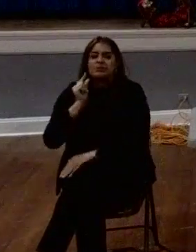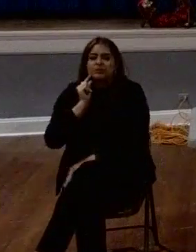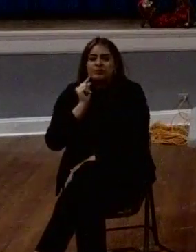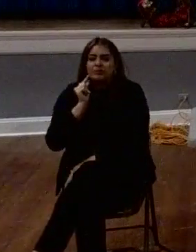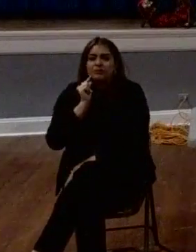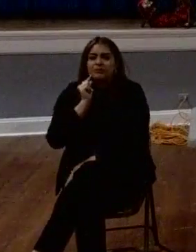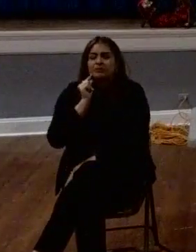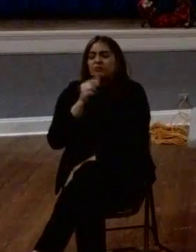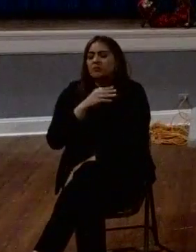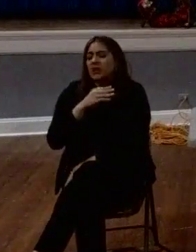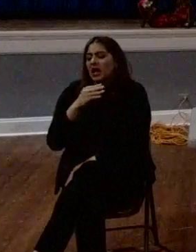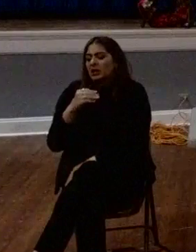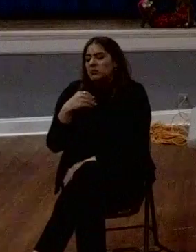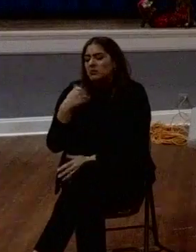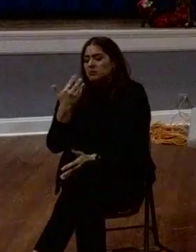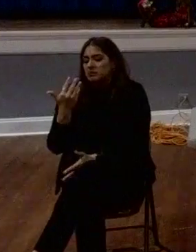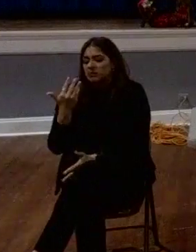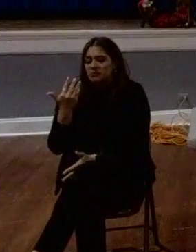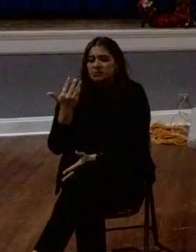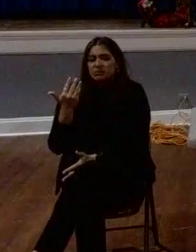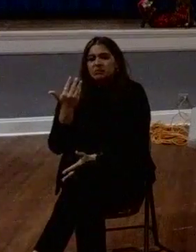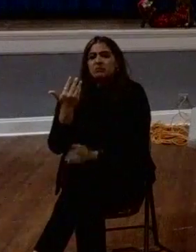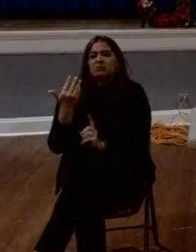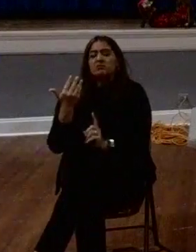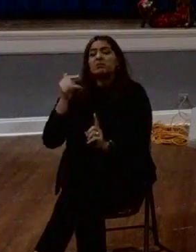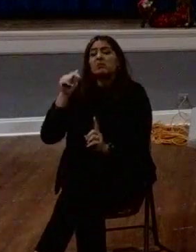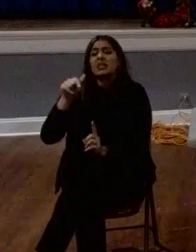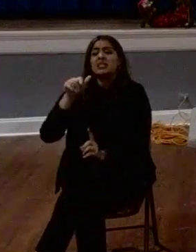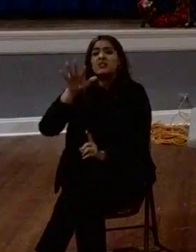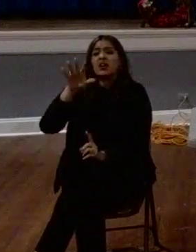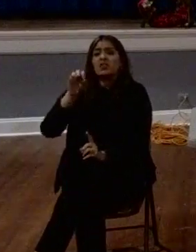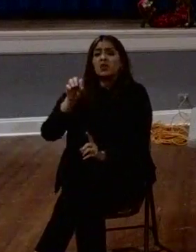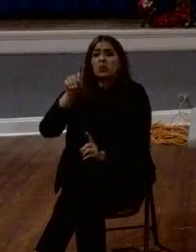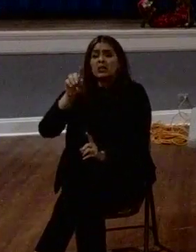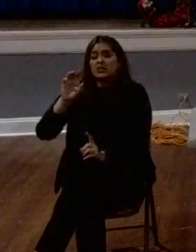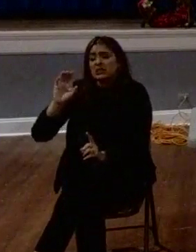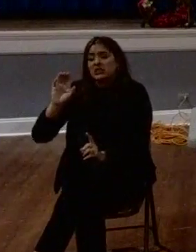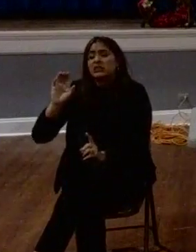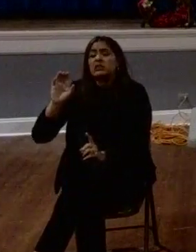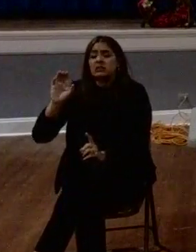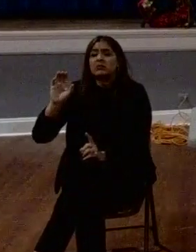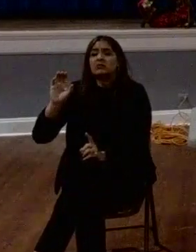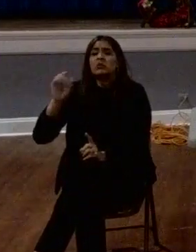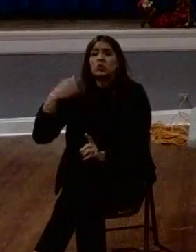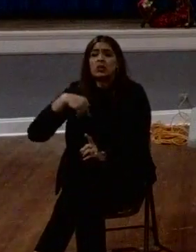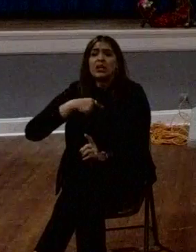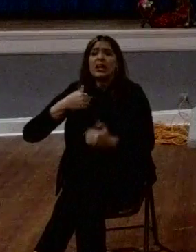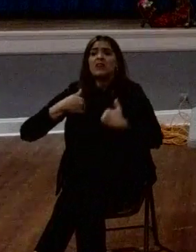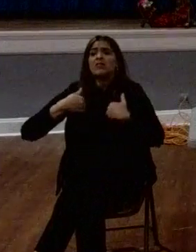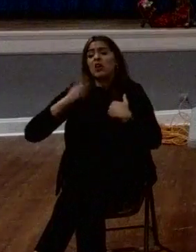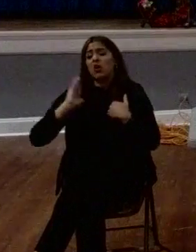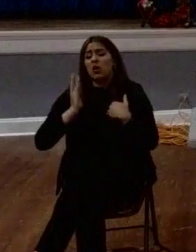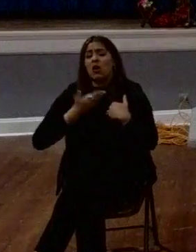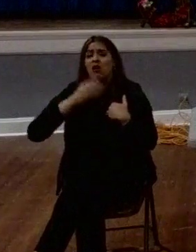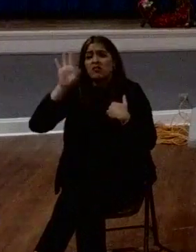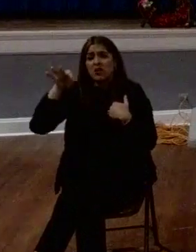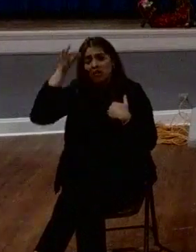And so anyway, it is a 501c3, so we do have our federal EIN.